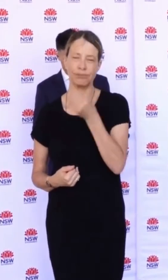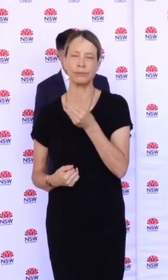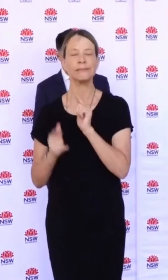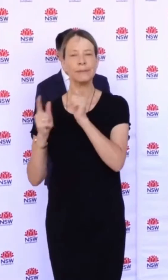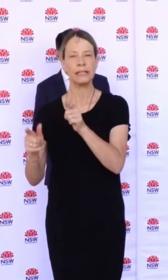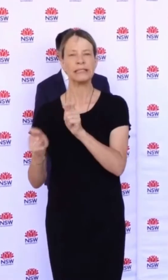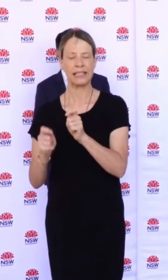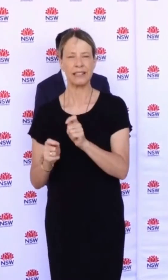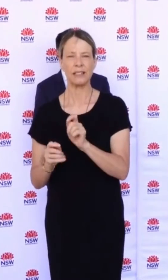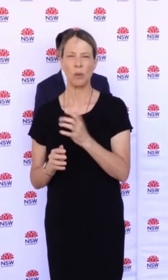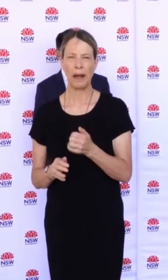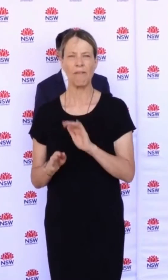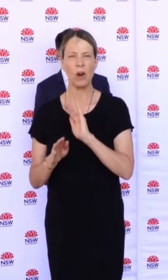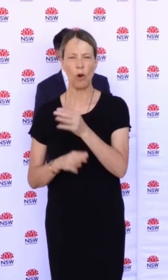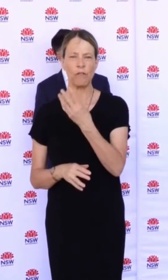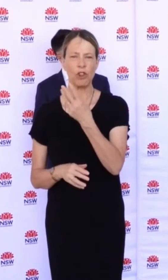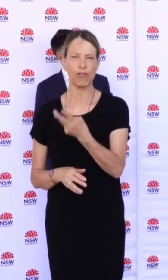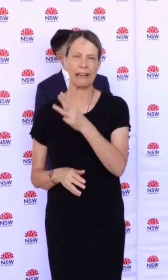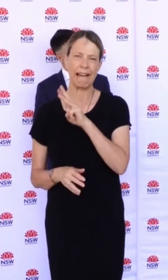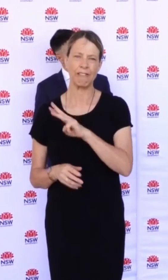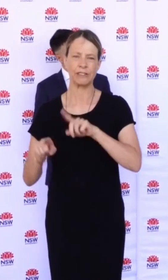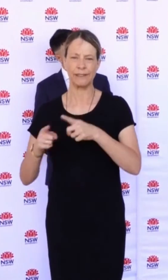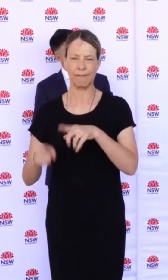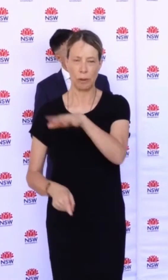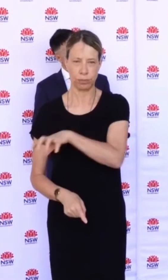you can get tested 7 days a week.